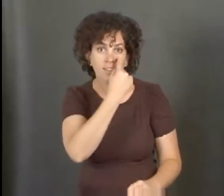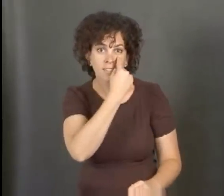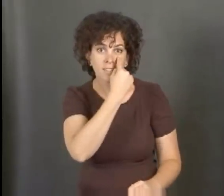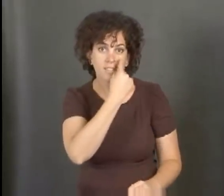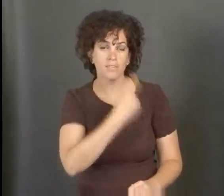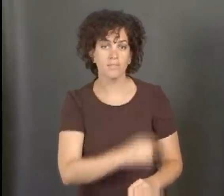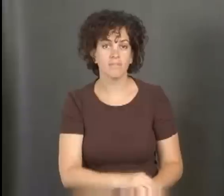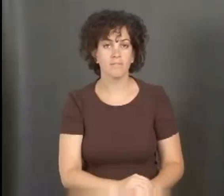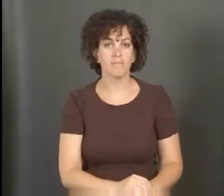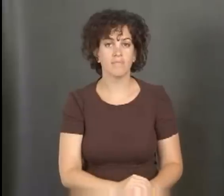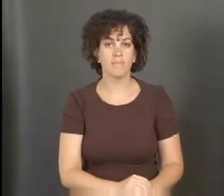Eyes.